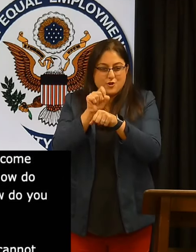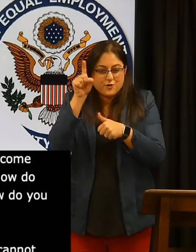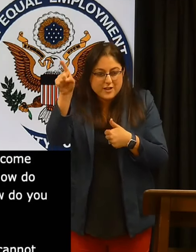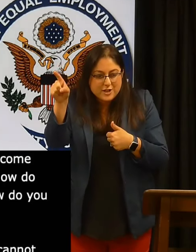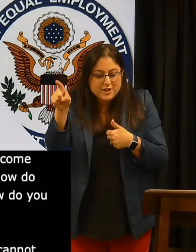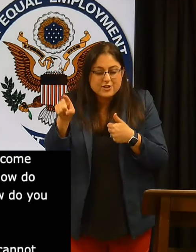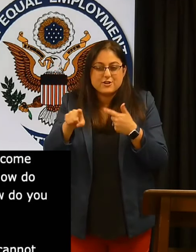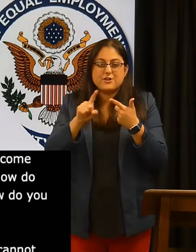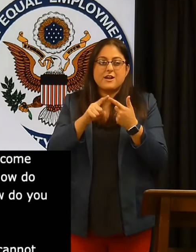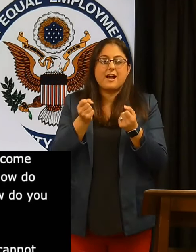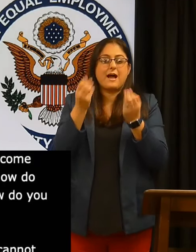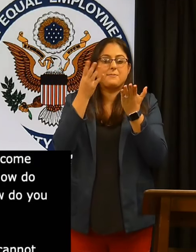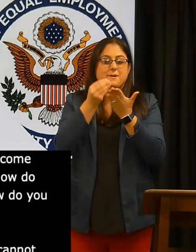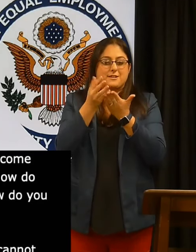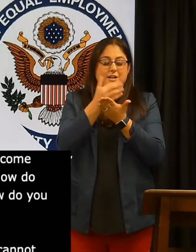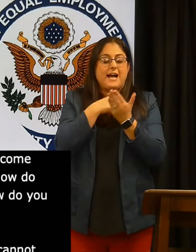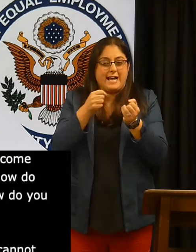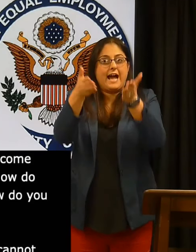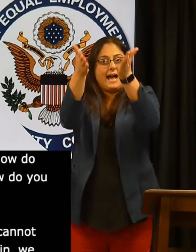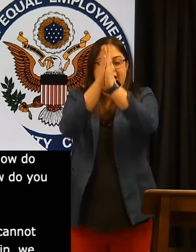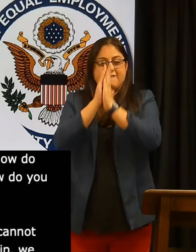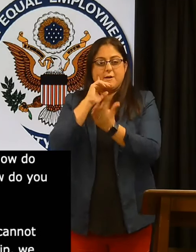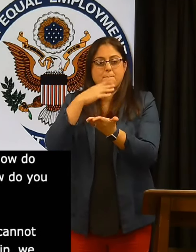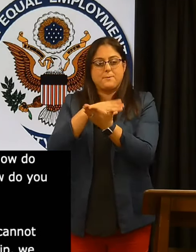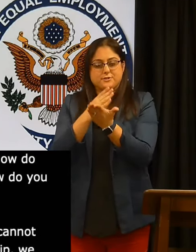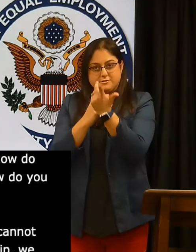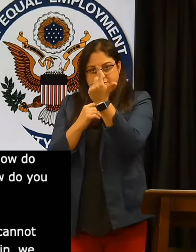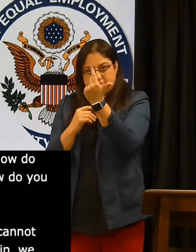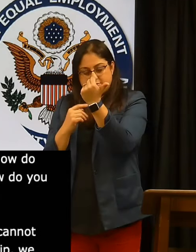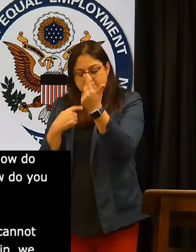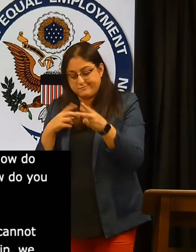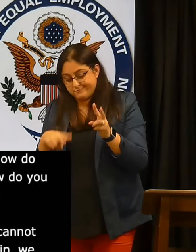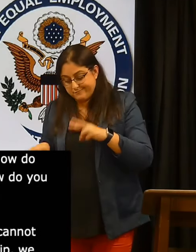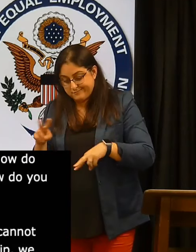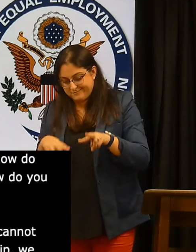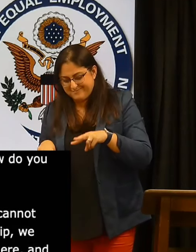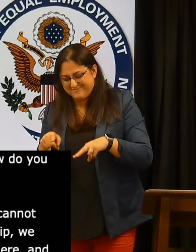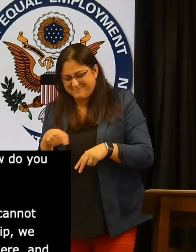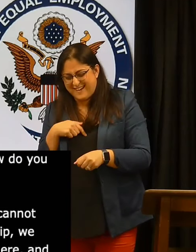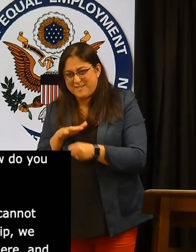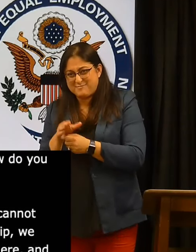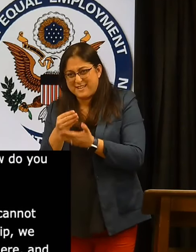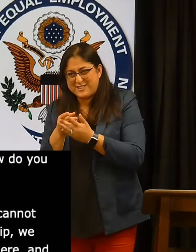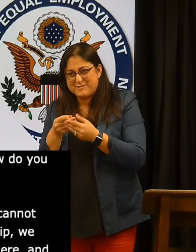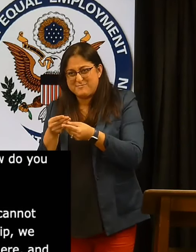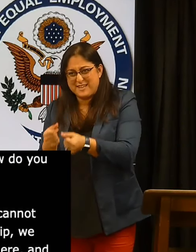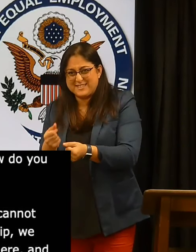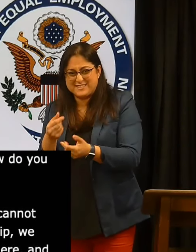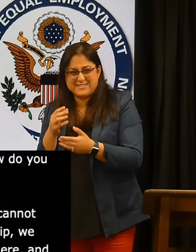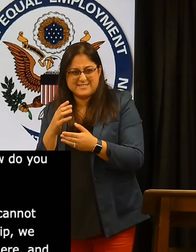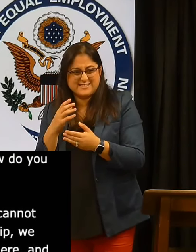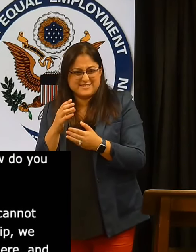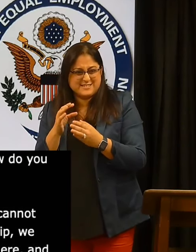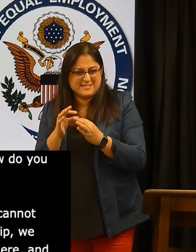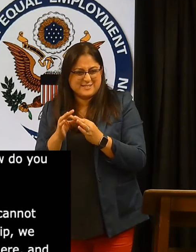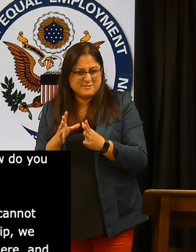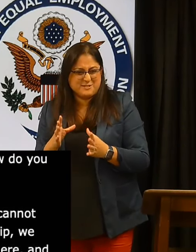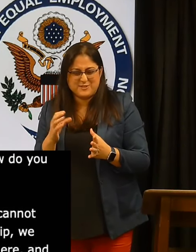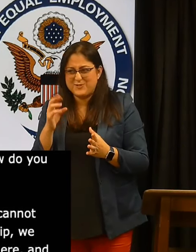look at how many people work there, and we ask for their budget. And when we look at it, if they see that they have